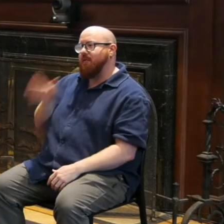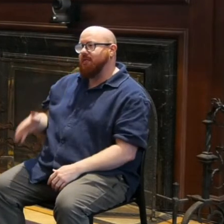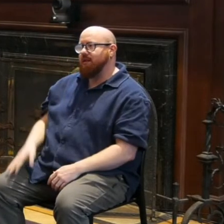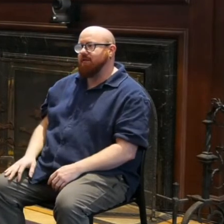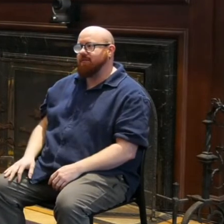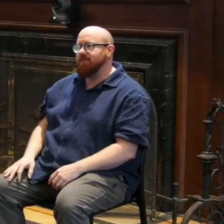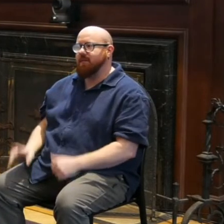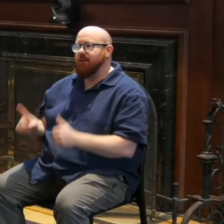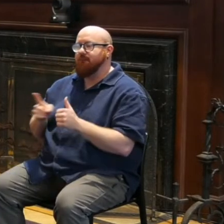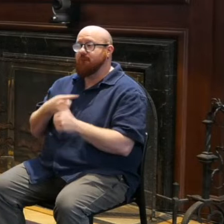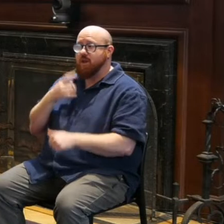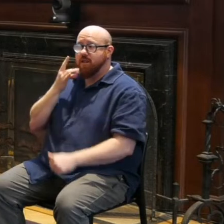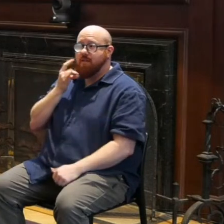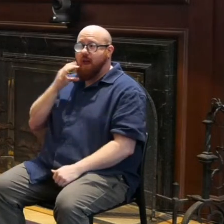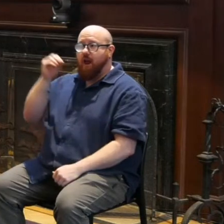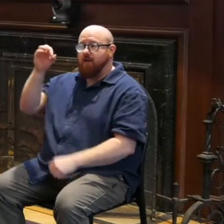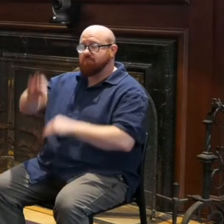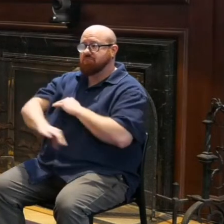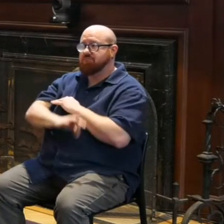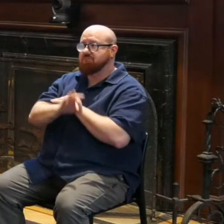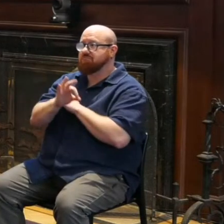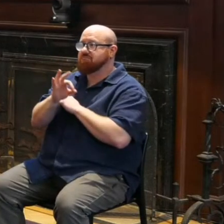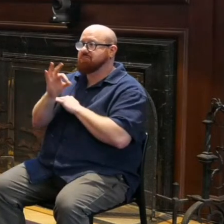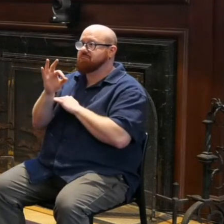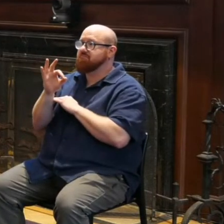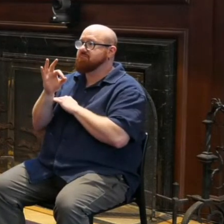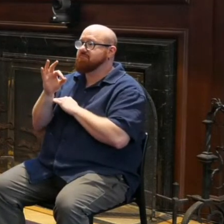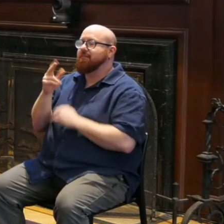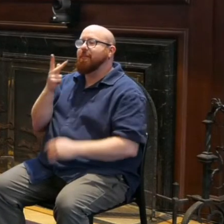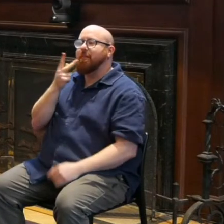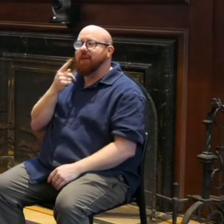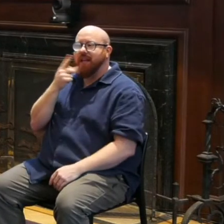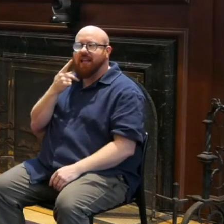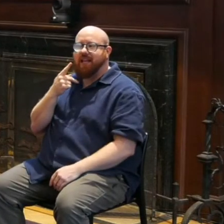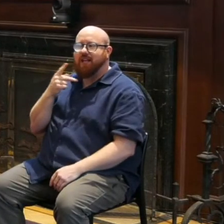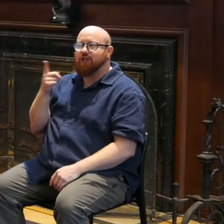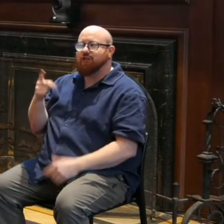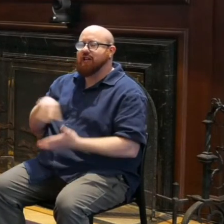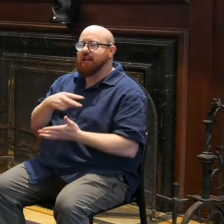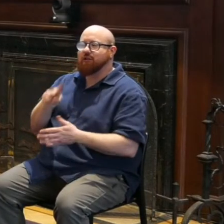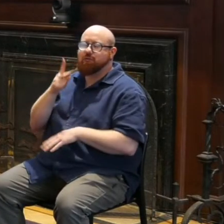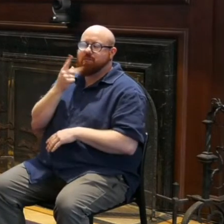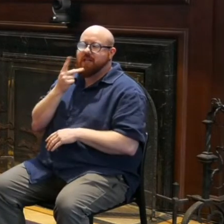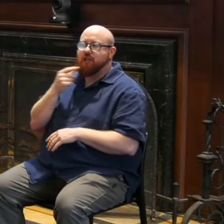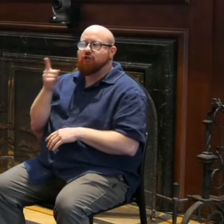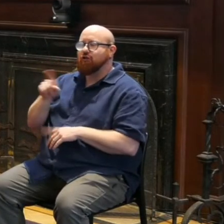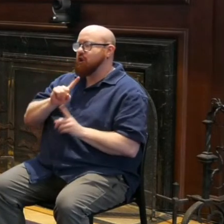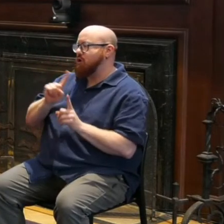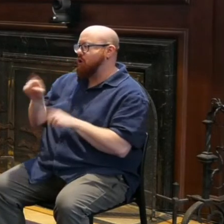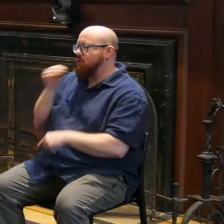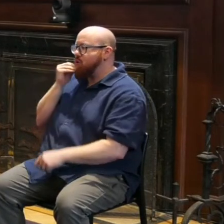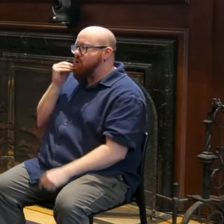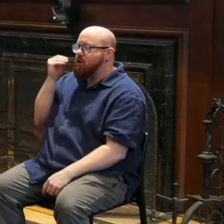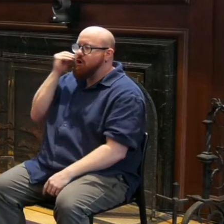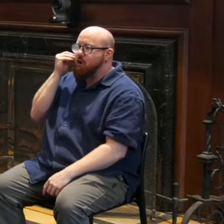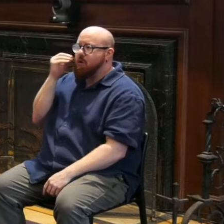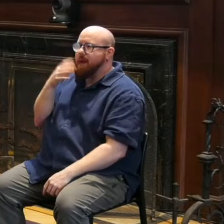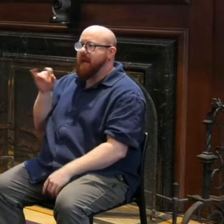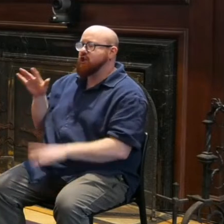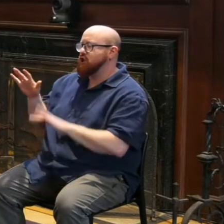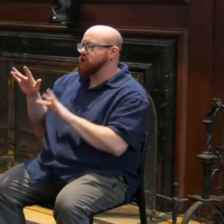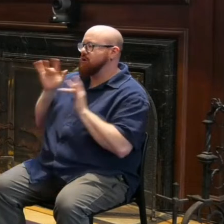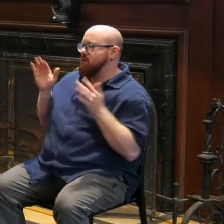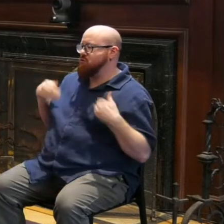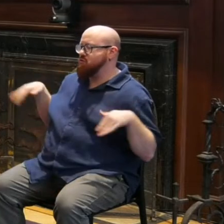As first light dawns ballerina pink, she returns to her rusted home on shimmer dusted